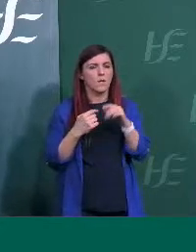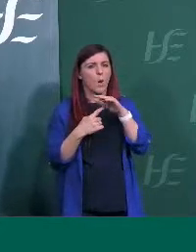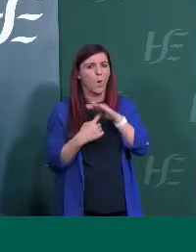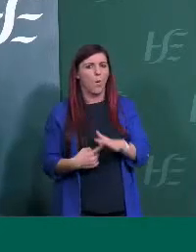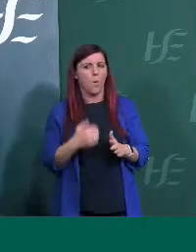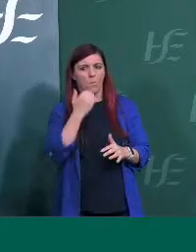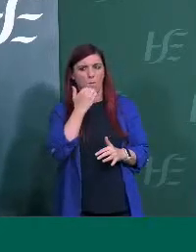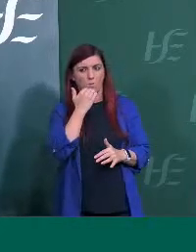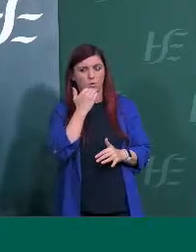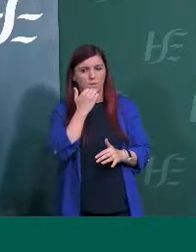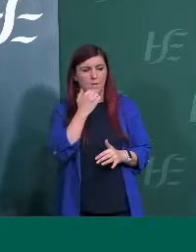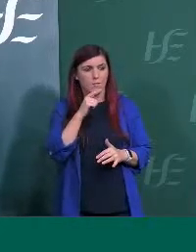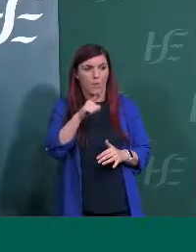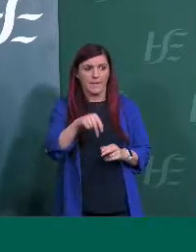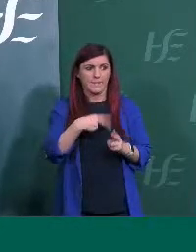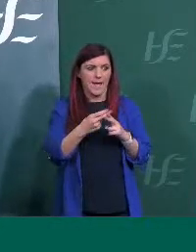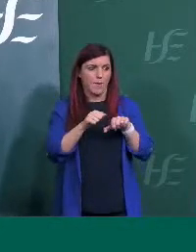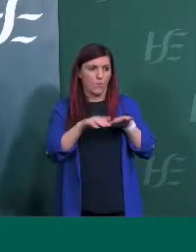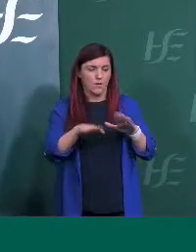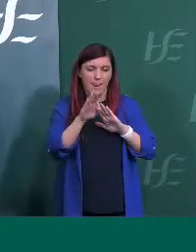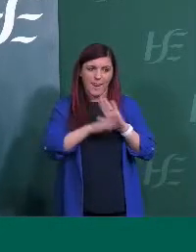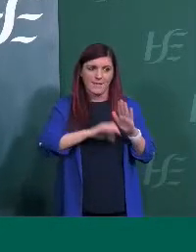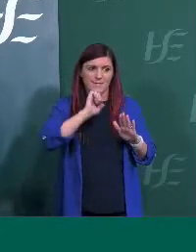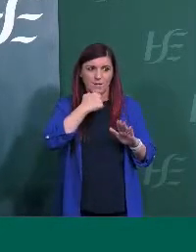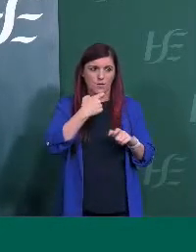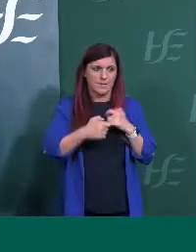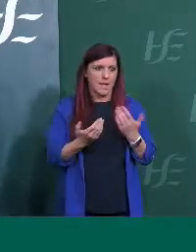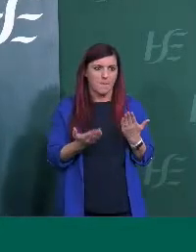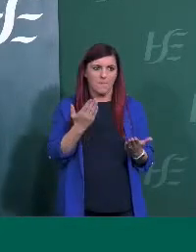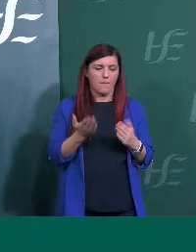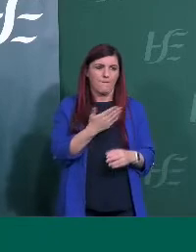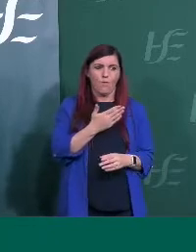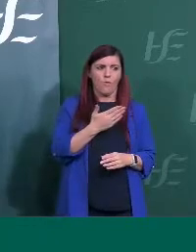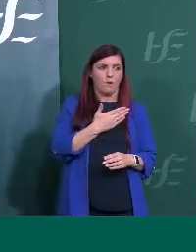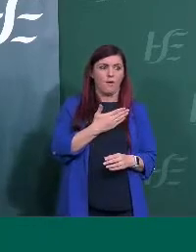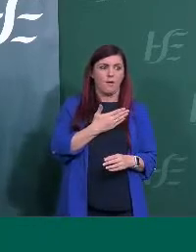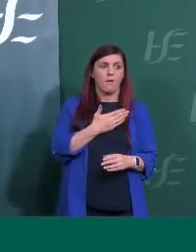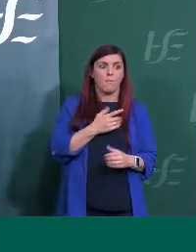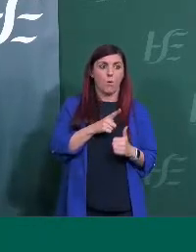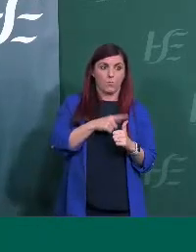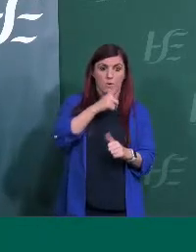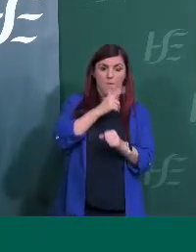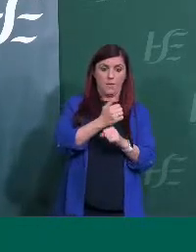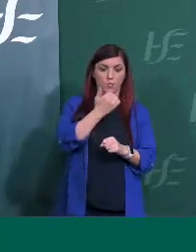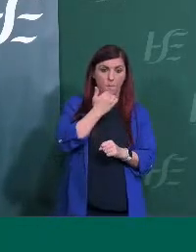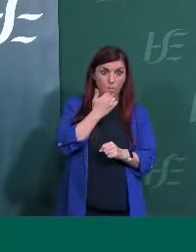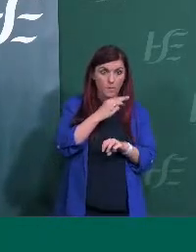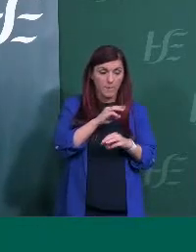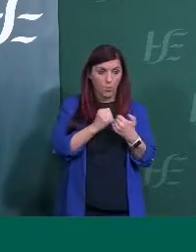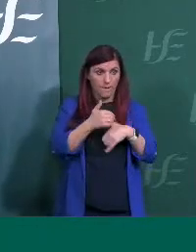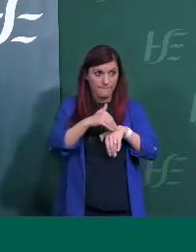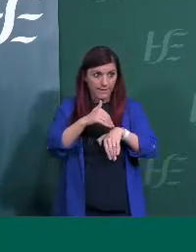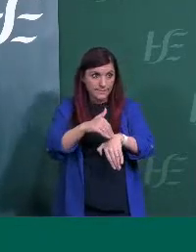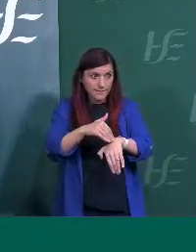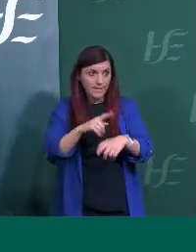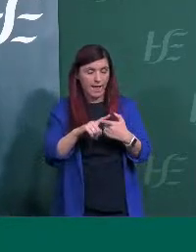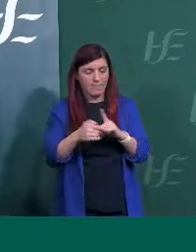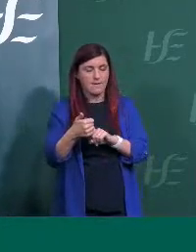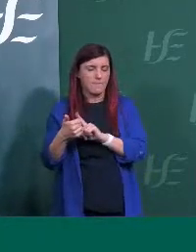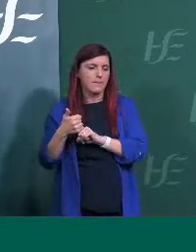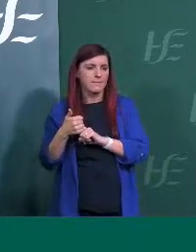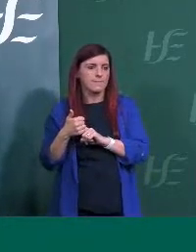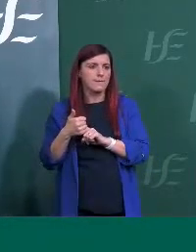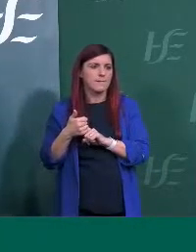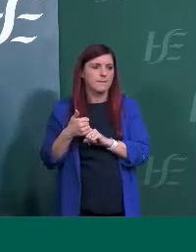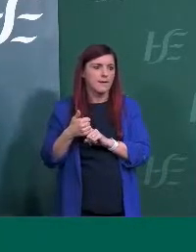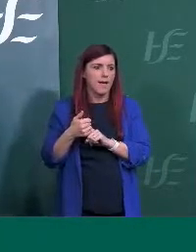are much less serious, not just in terms of the number, but in terms of the impact, in terms of people who were affected and in terms of how